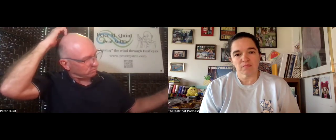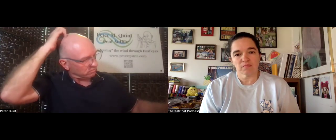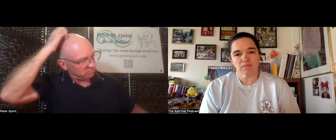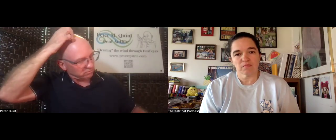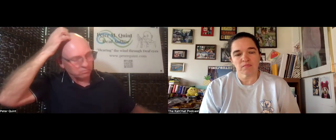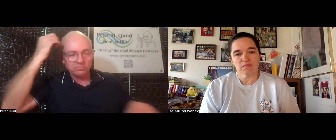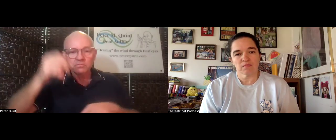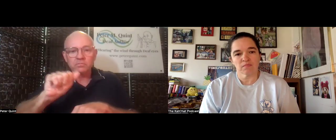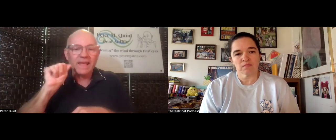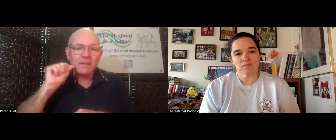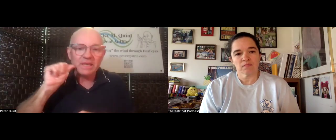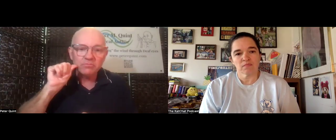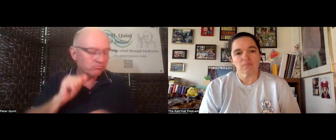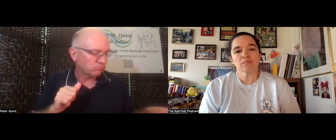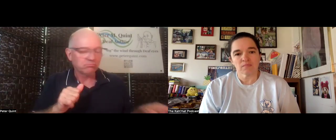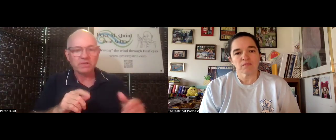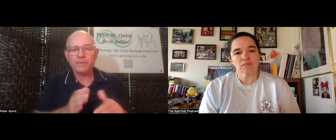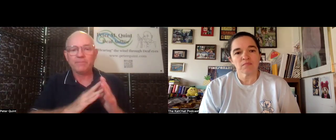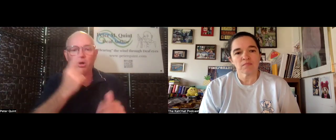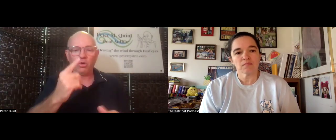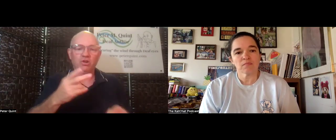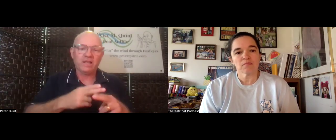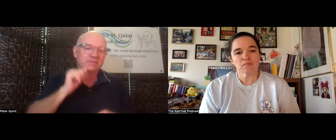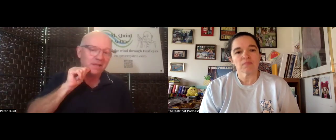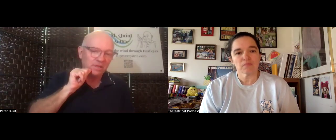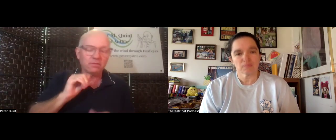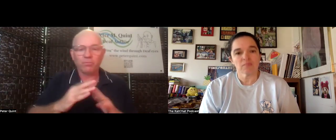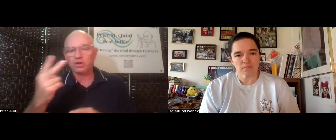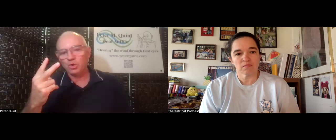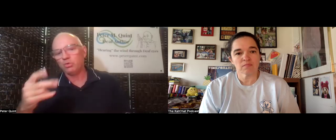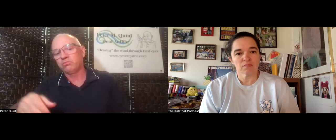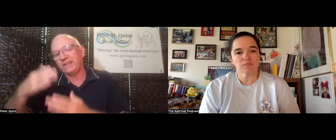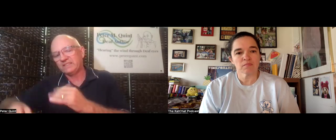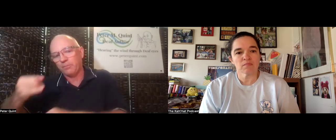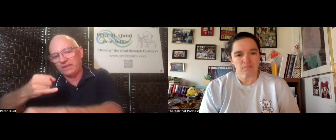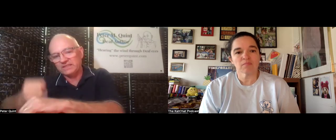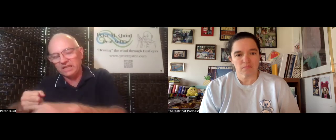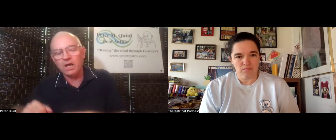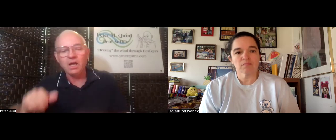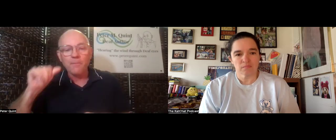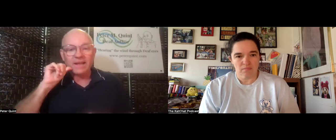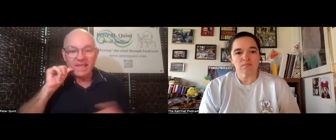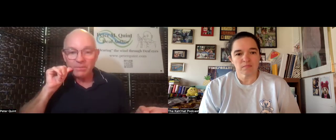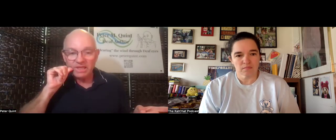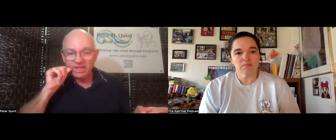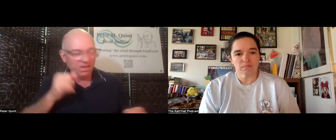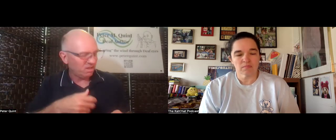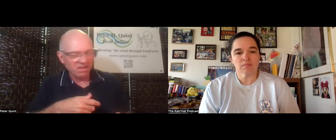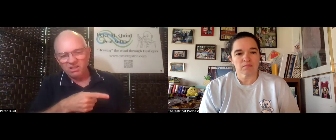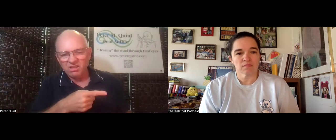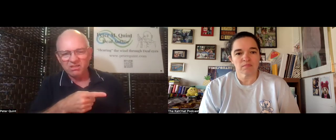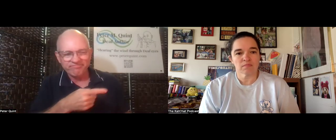um, Amy. In book one, her name is Amy. Book two ends up being Sita. But